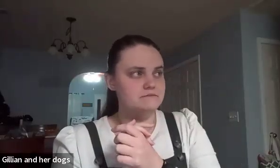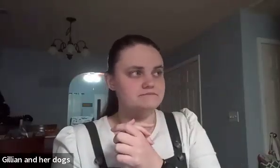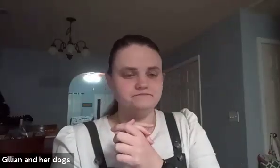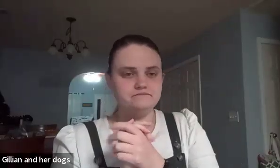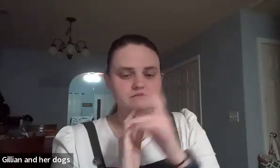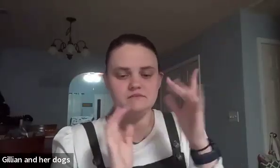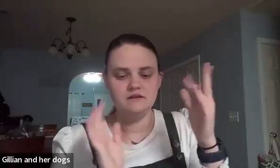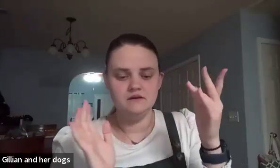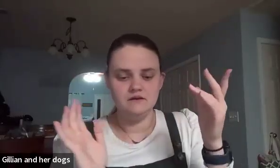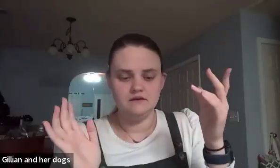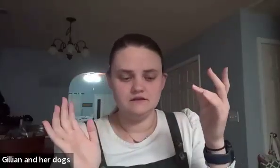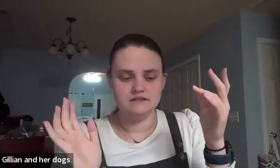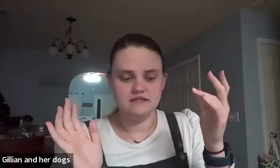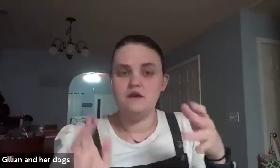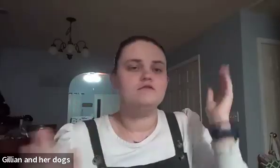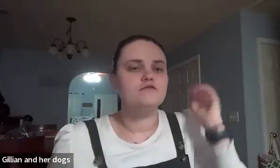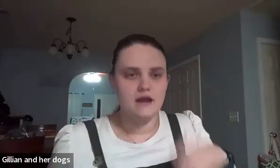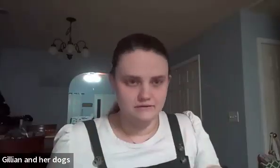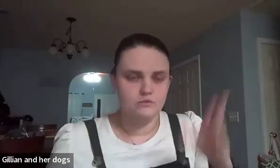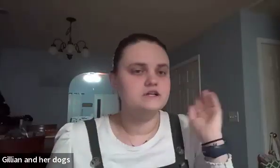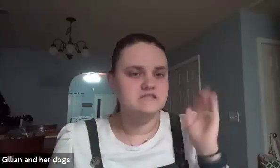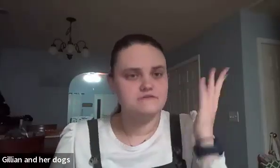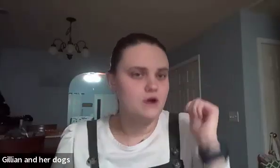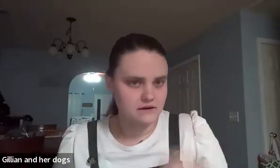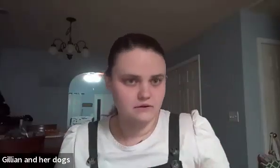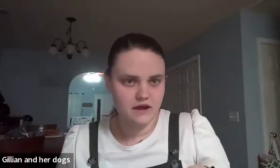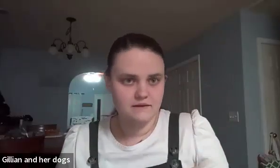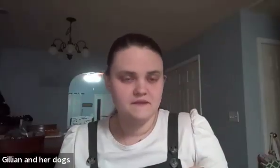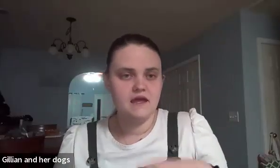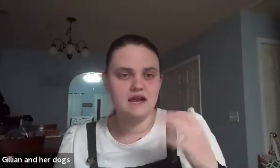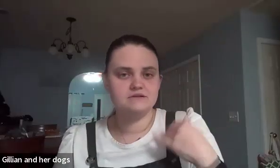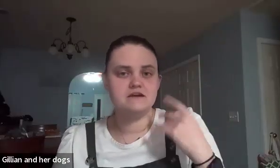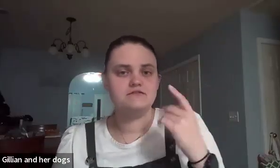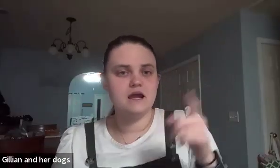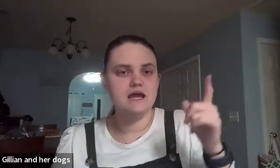crazy. Let's see, Fred. We're going to say Fred, okay? And I was saying Fred